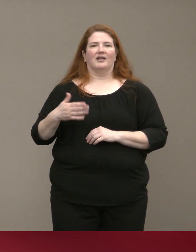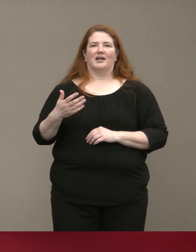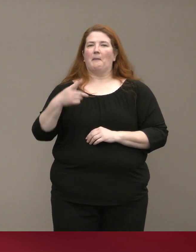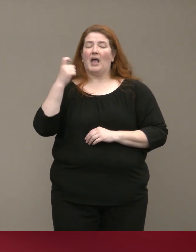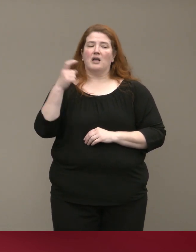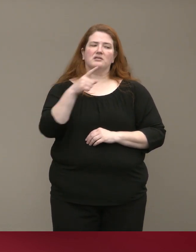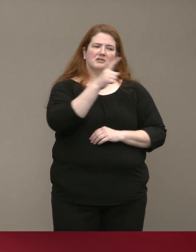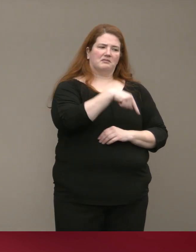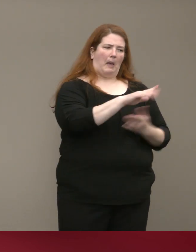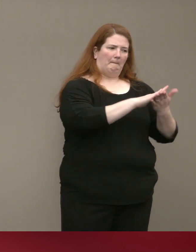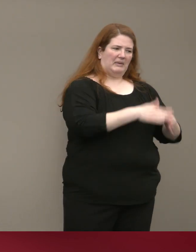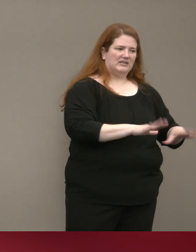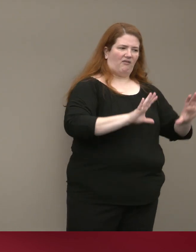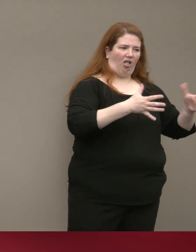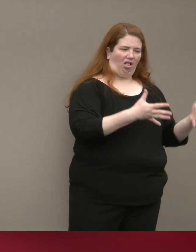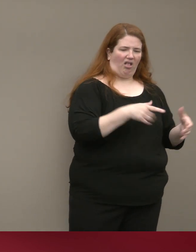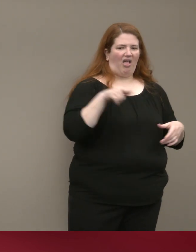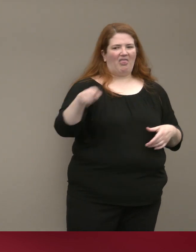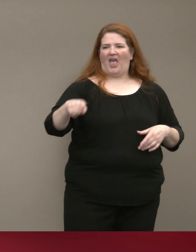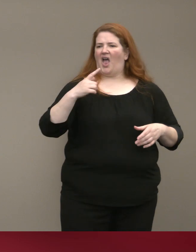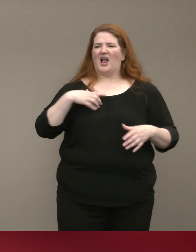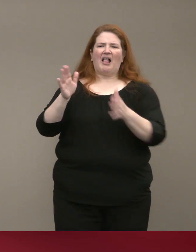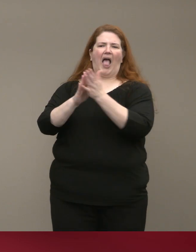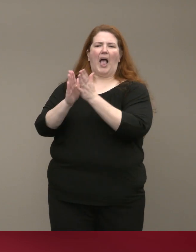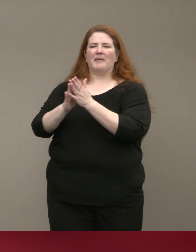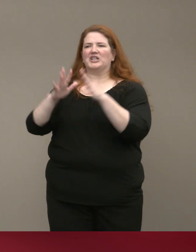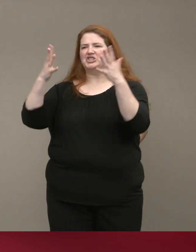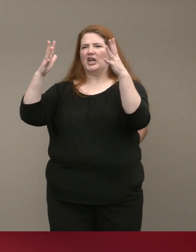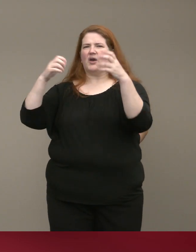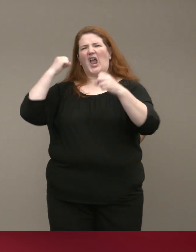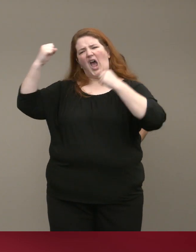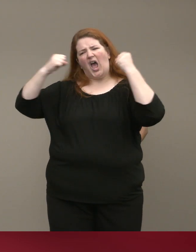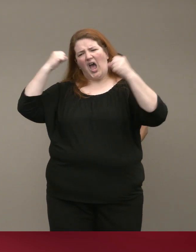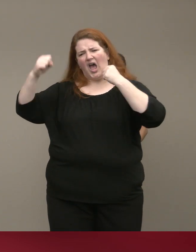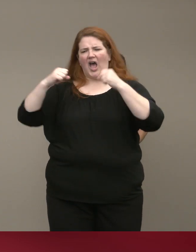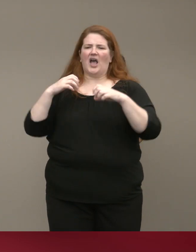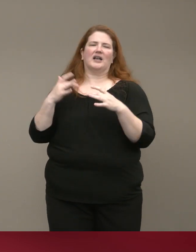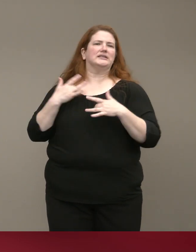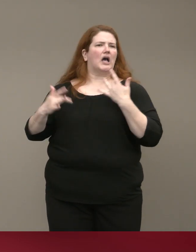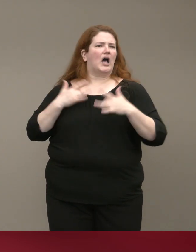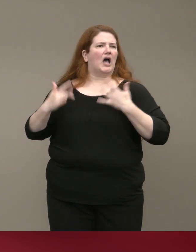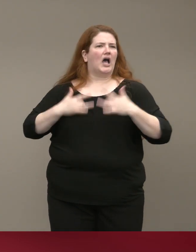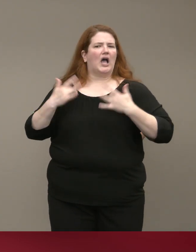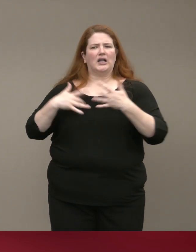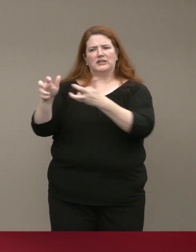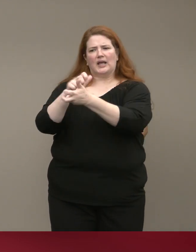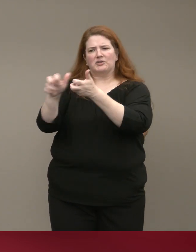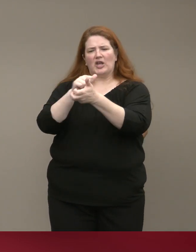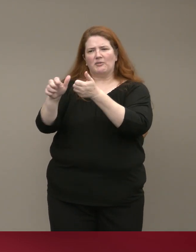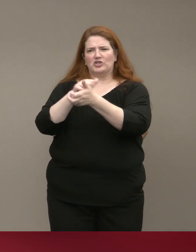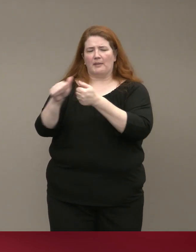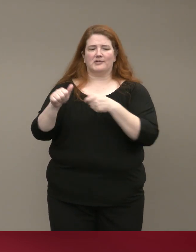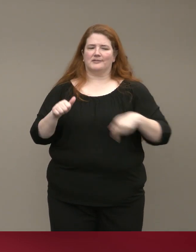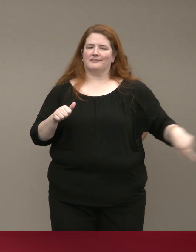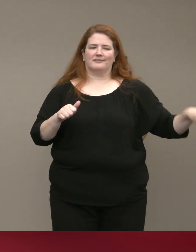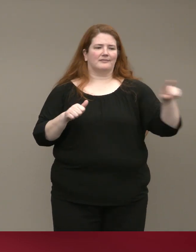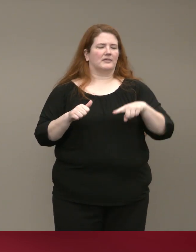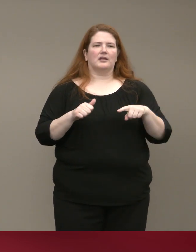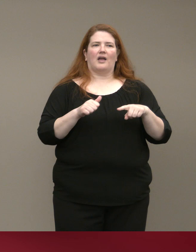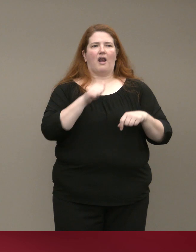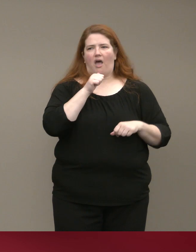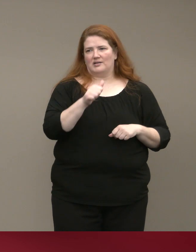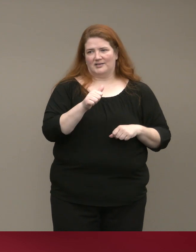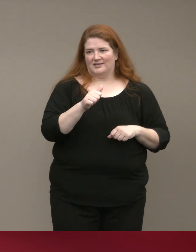distinguishable because they're out there clapping and cheering each other on as they damage property, break into buildings,